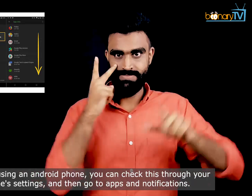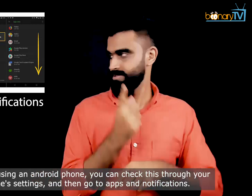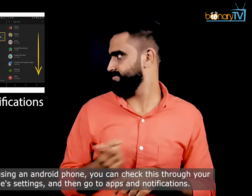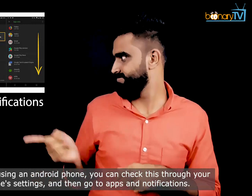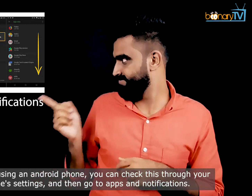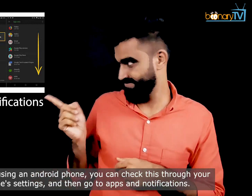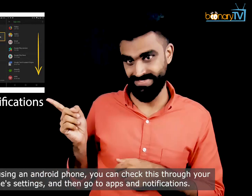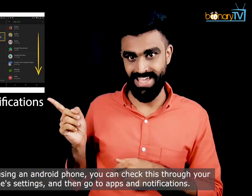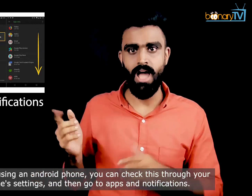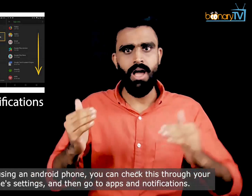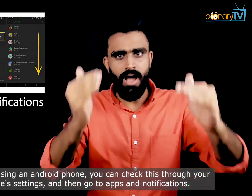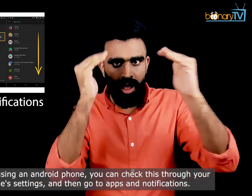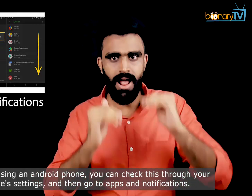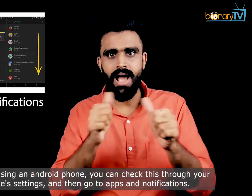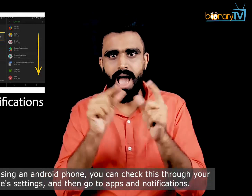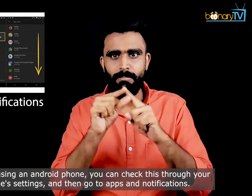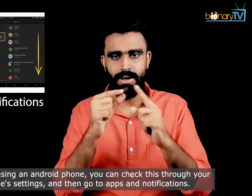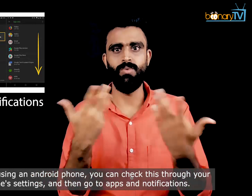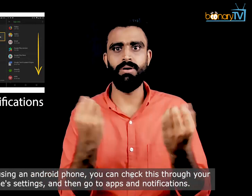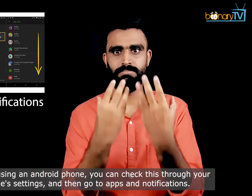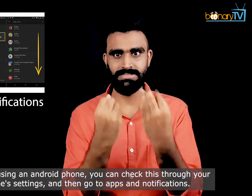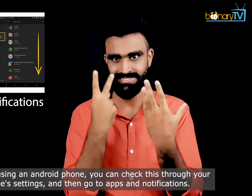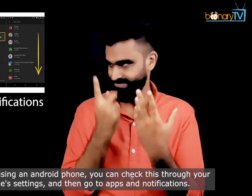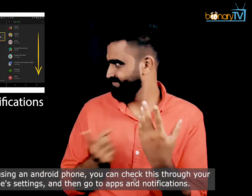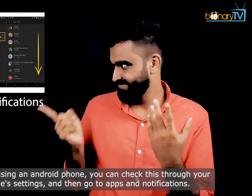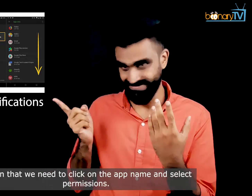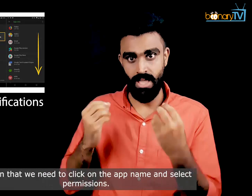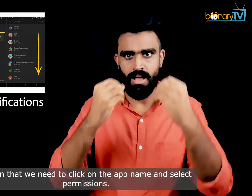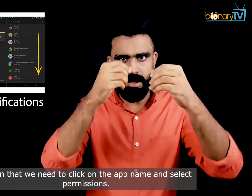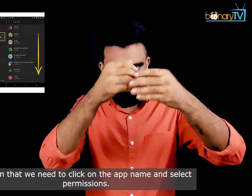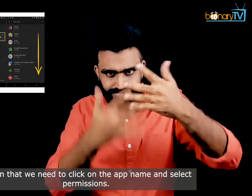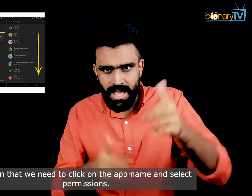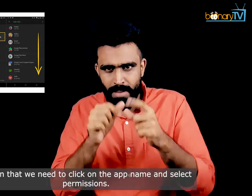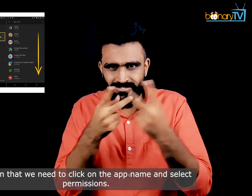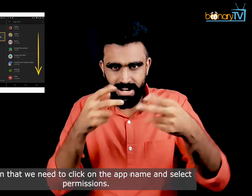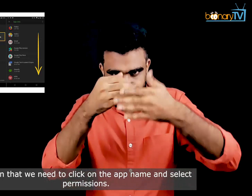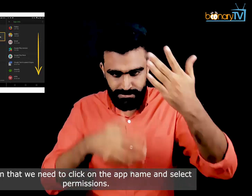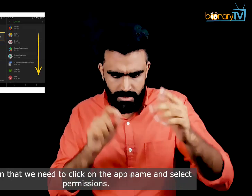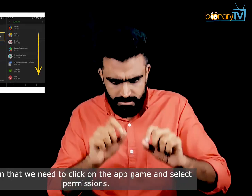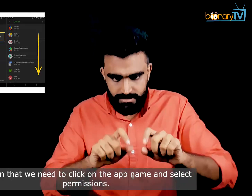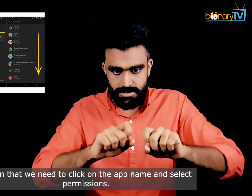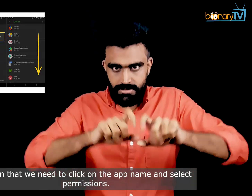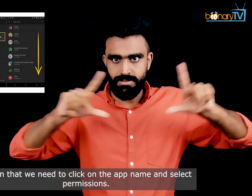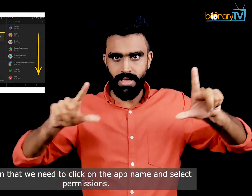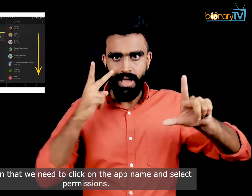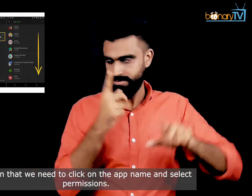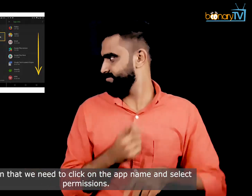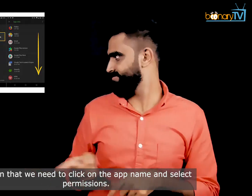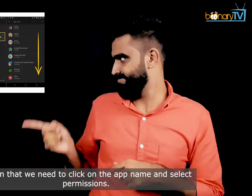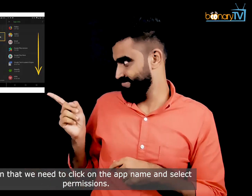then go to apps and notifications. Within that, we need to click on the app name and